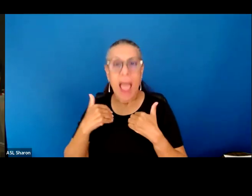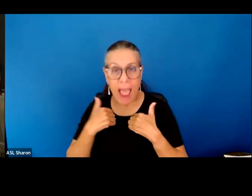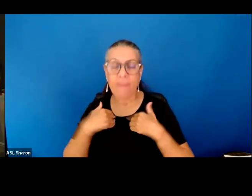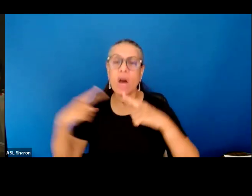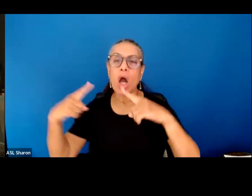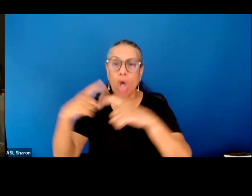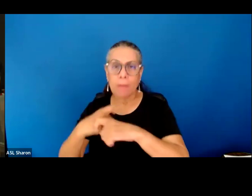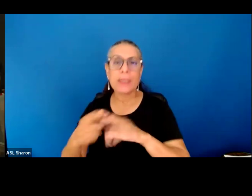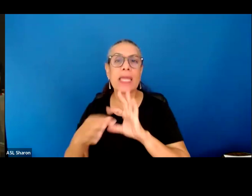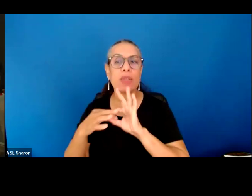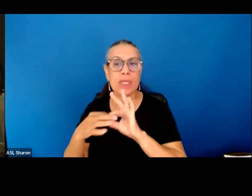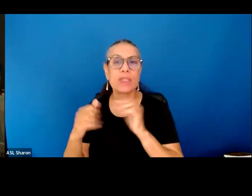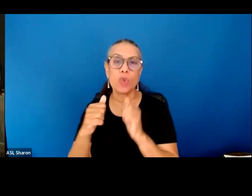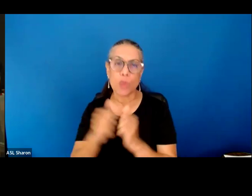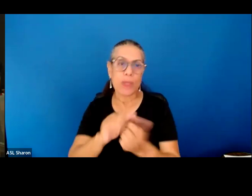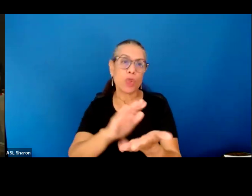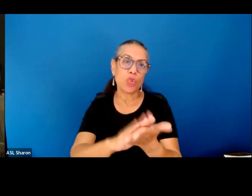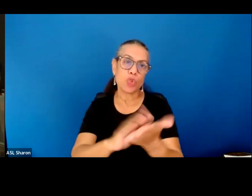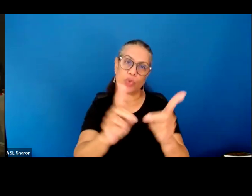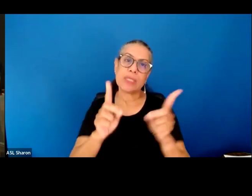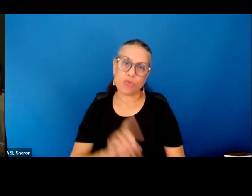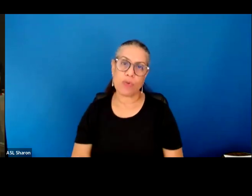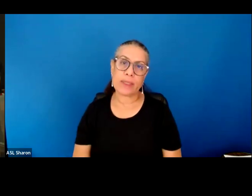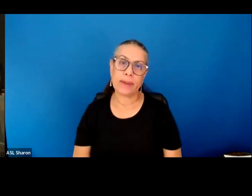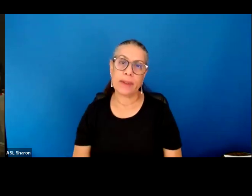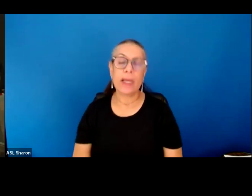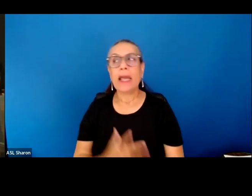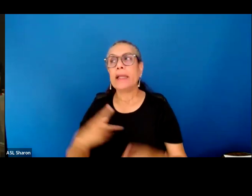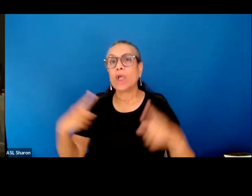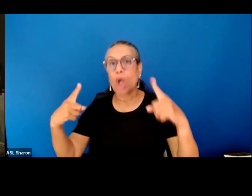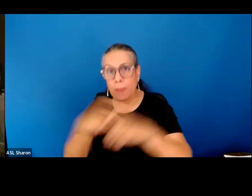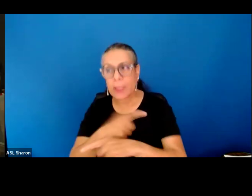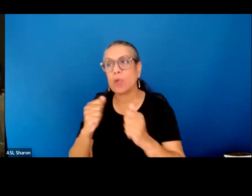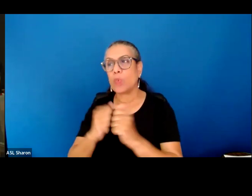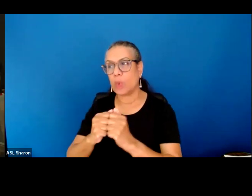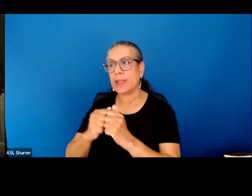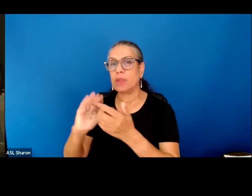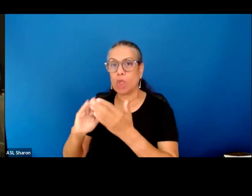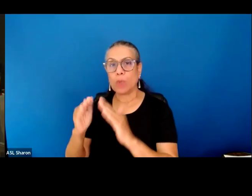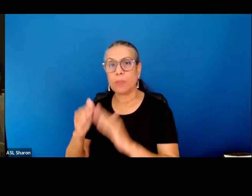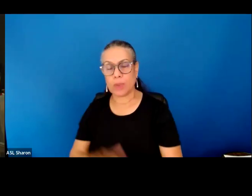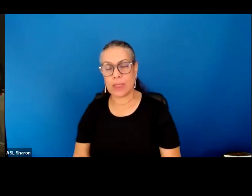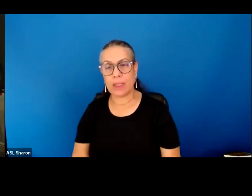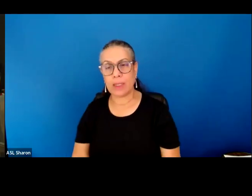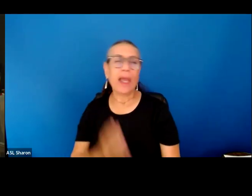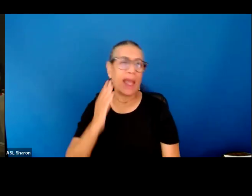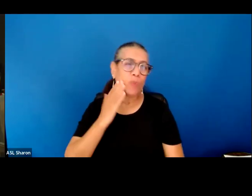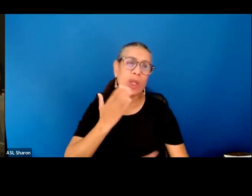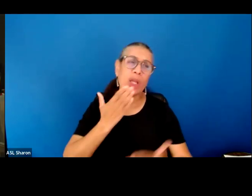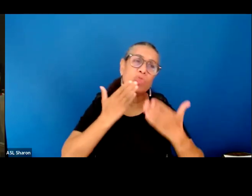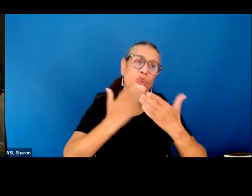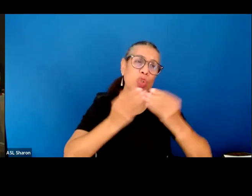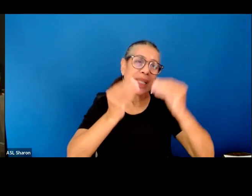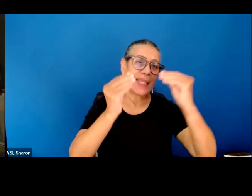complicated relationship with the district historically and with community here in Boston. Even given the extraordinary efforts of leadership and the city,